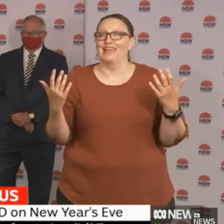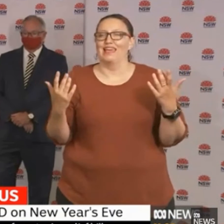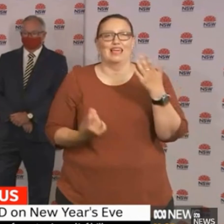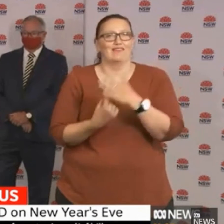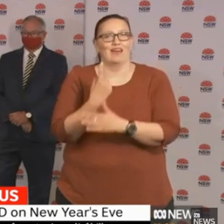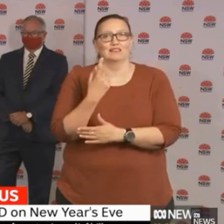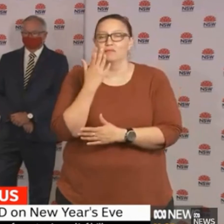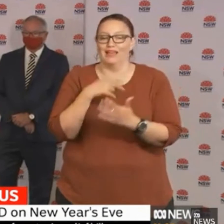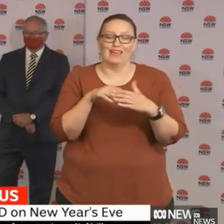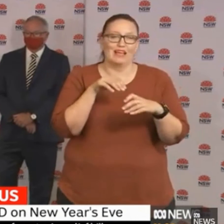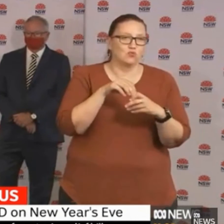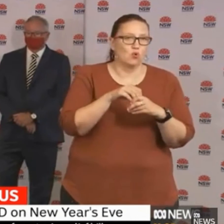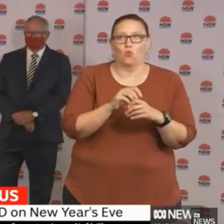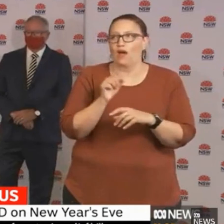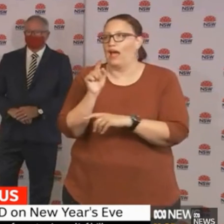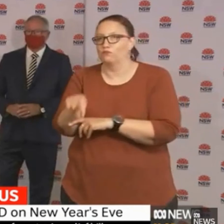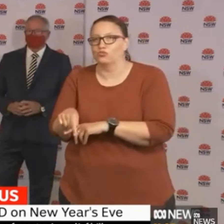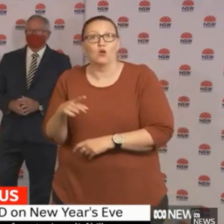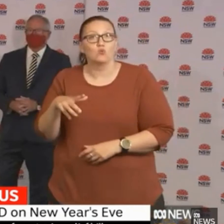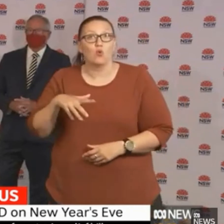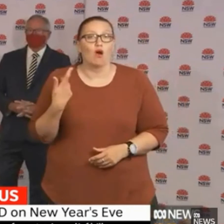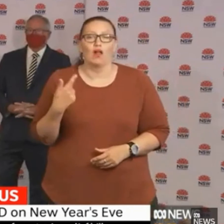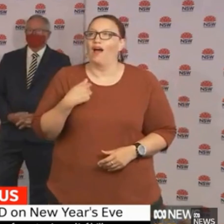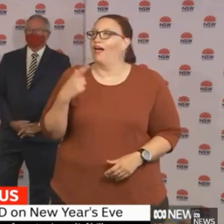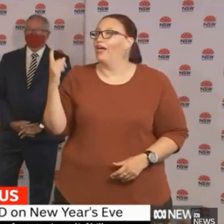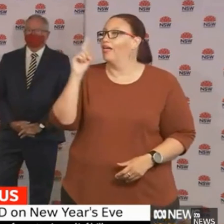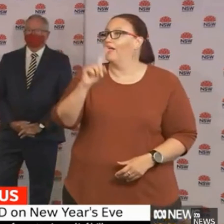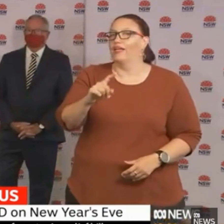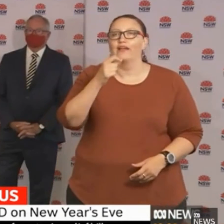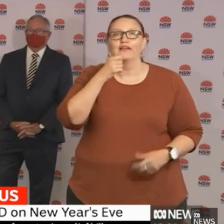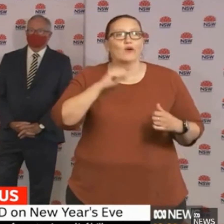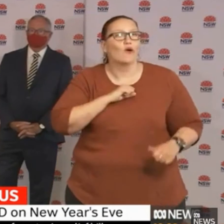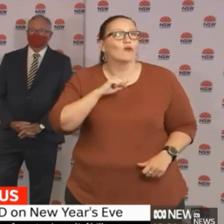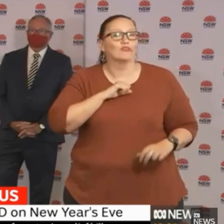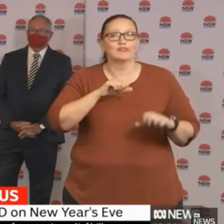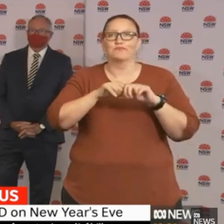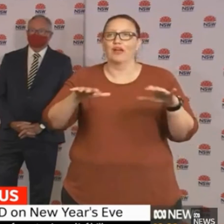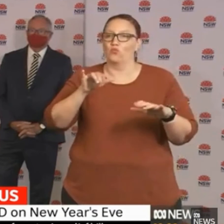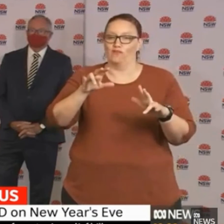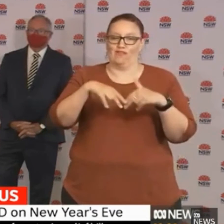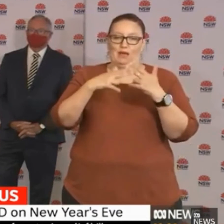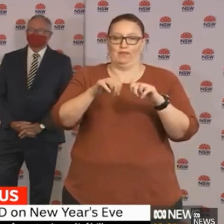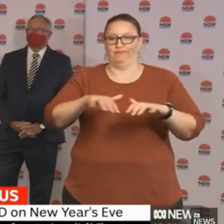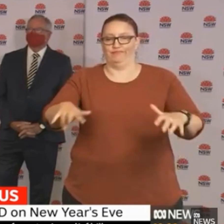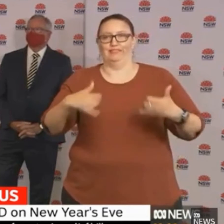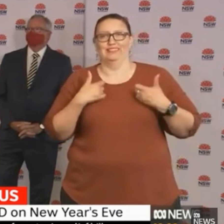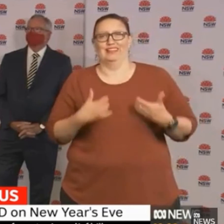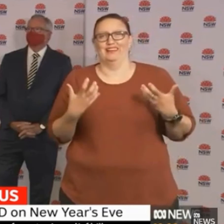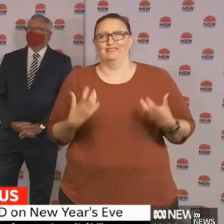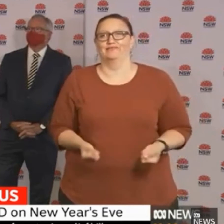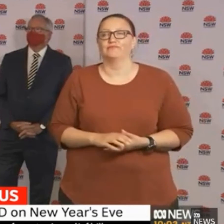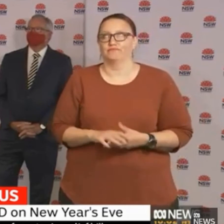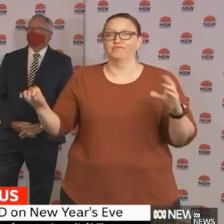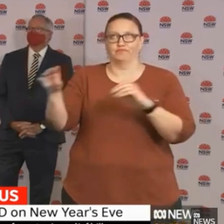last thing you want to do is be responsible for spreading COVID to your loved ones and the broader community. So